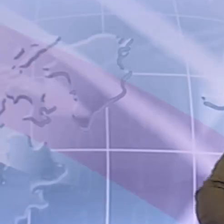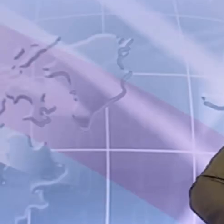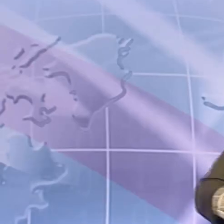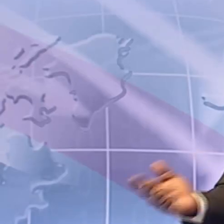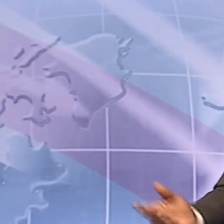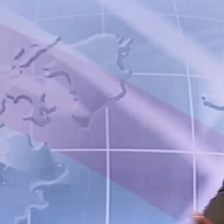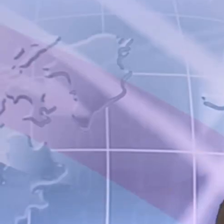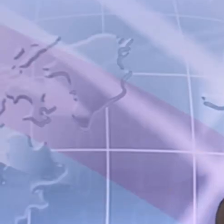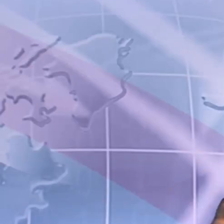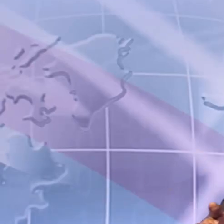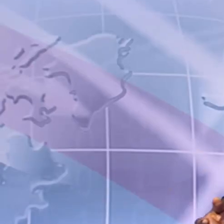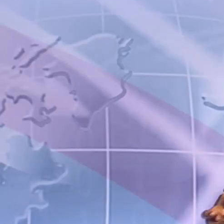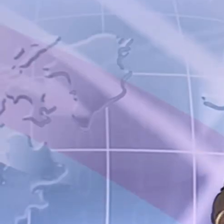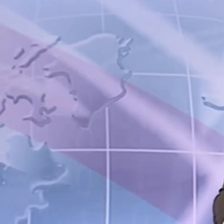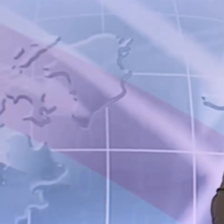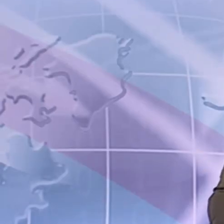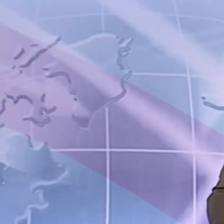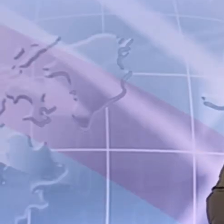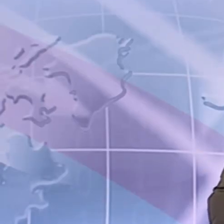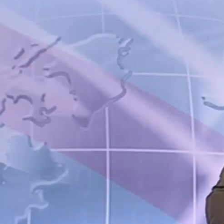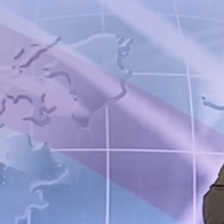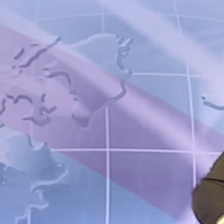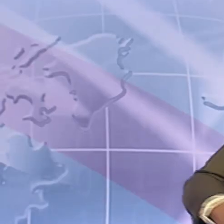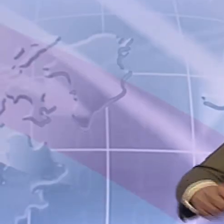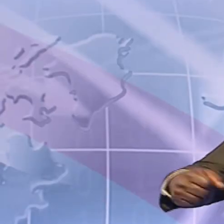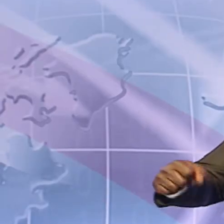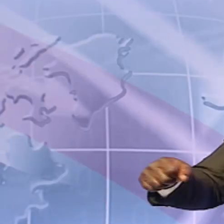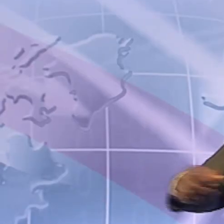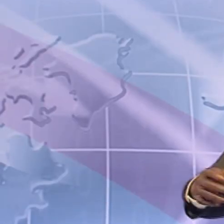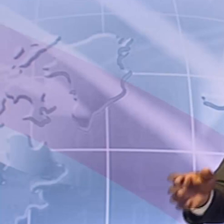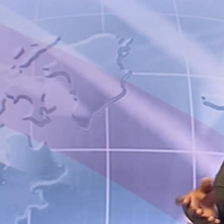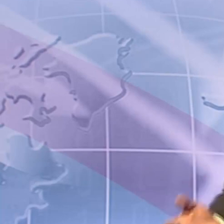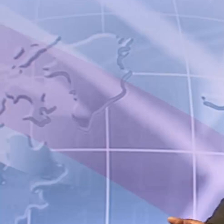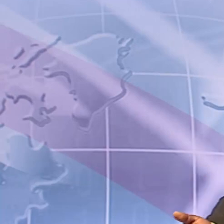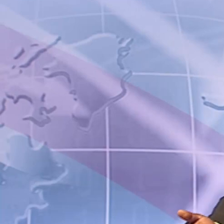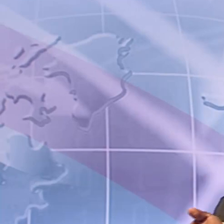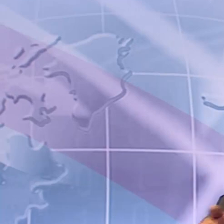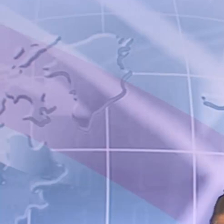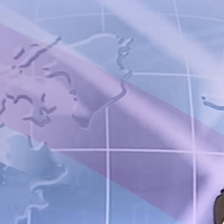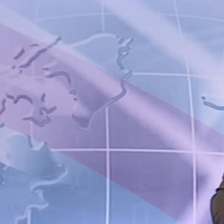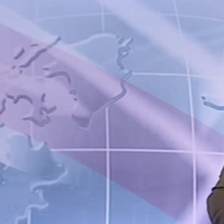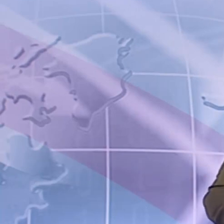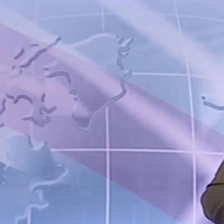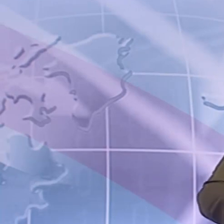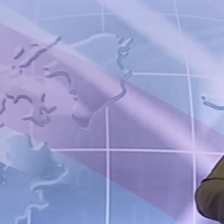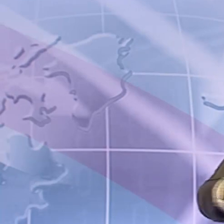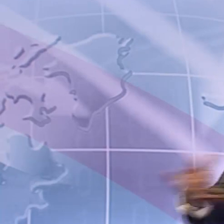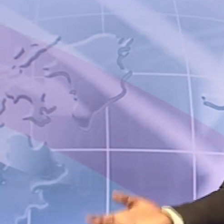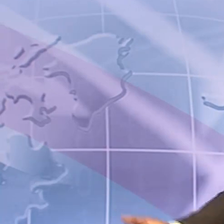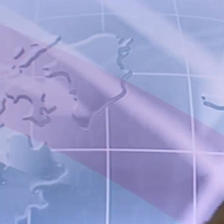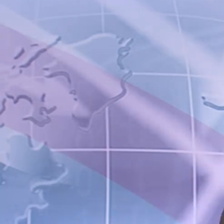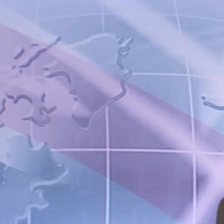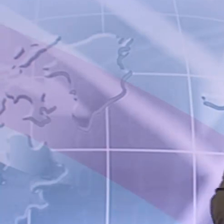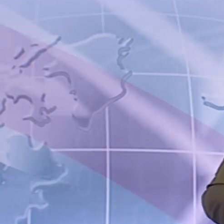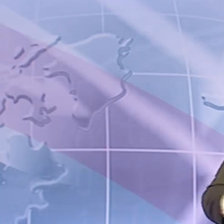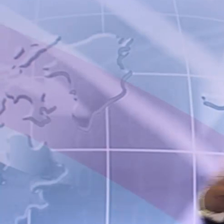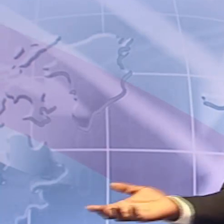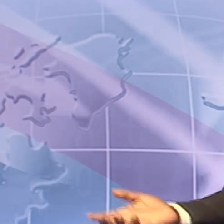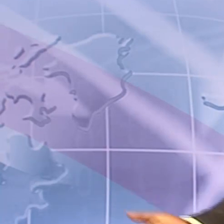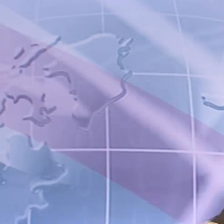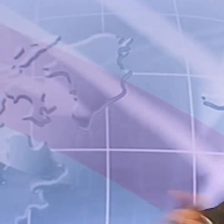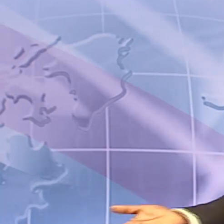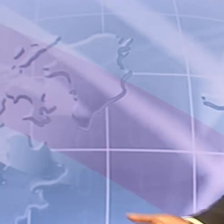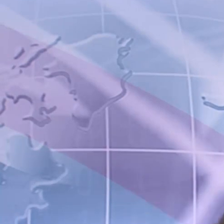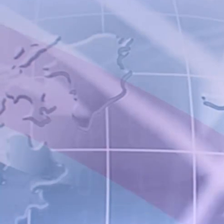who are not kayaye or kayahin, who are maybe itinerant rubbish collectors, who are maybe shoe shine, the